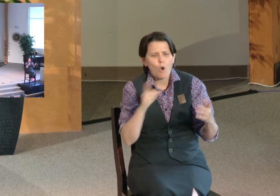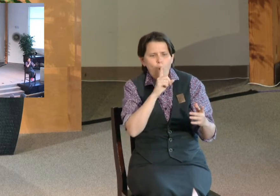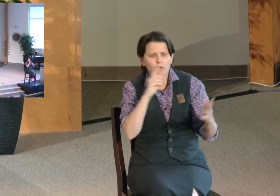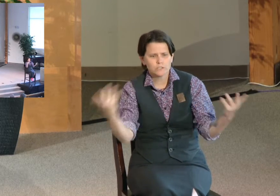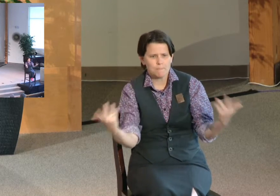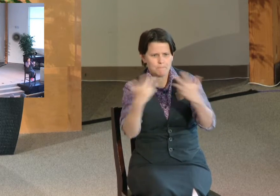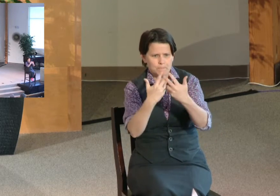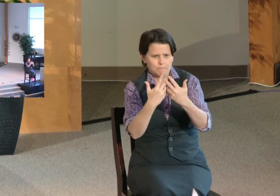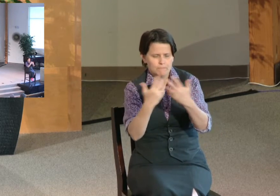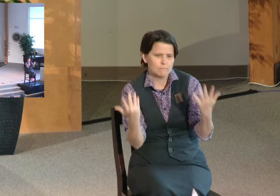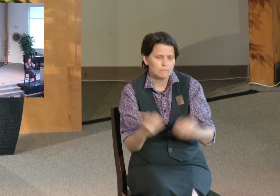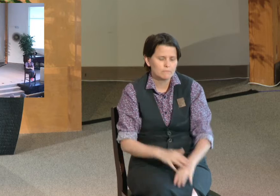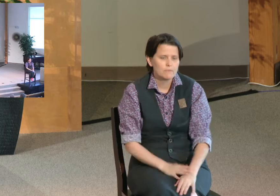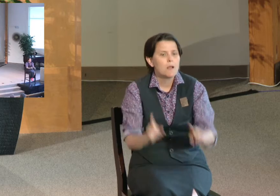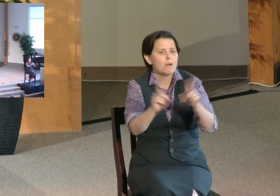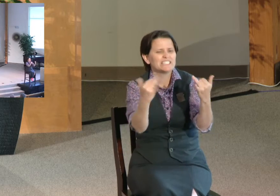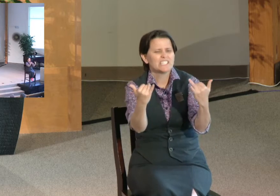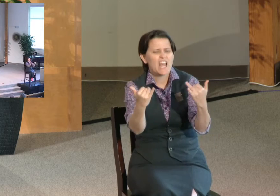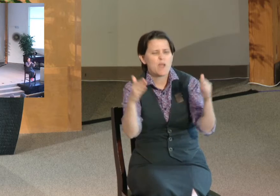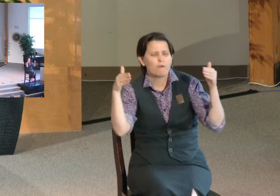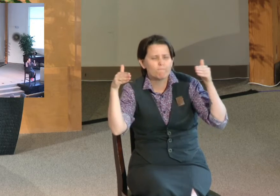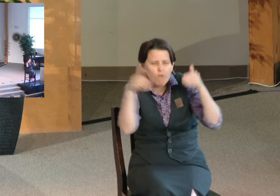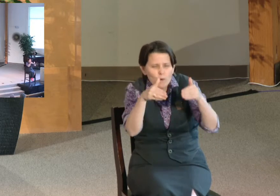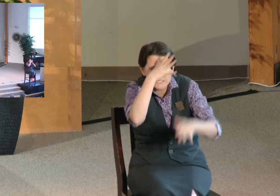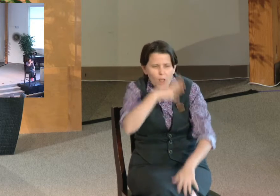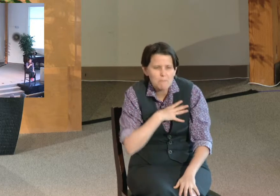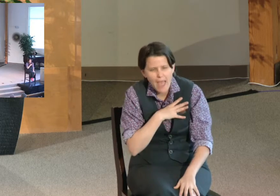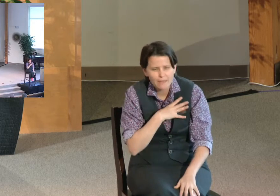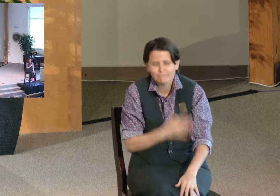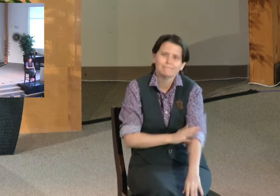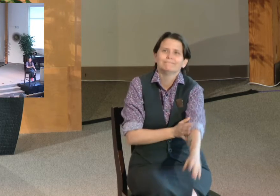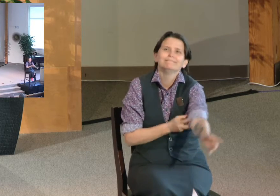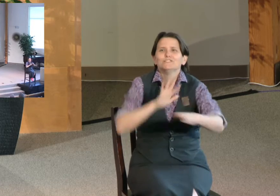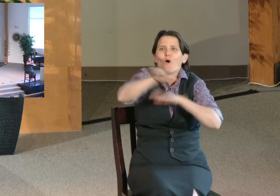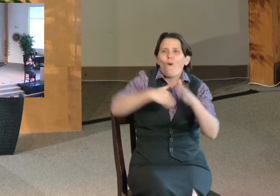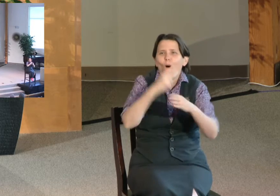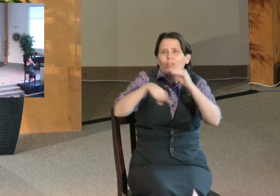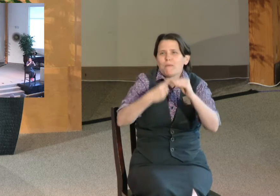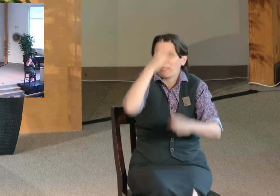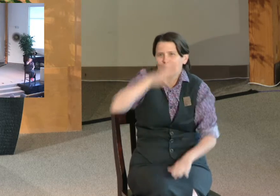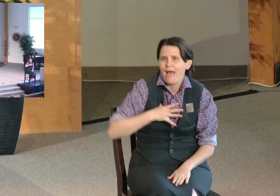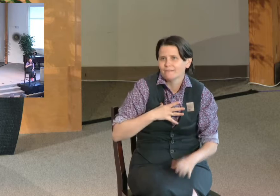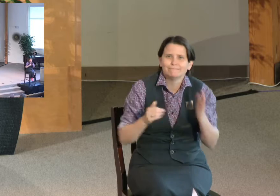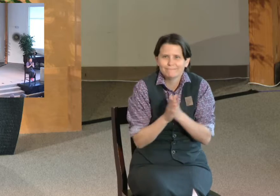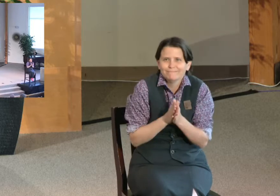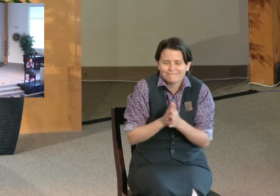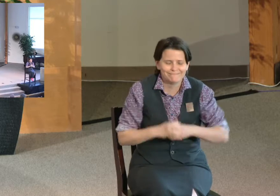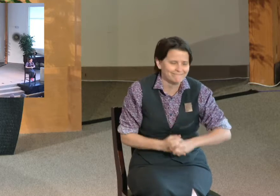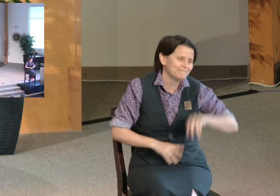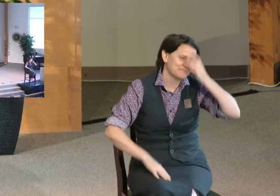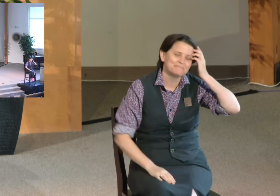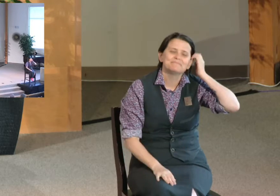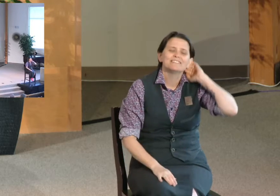going to be working on masculine energy. The authors theorize this. Because